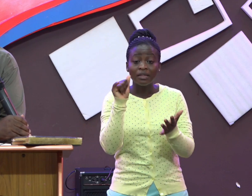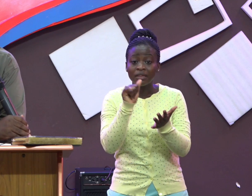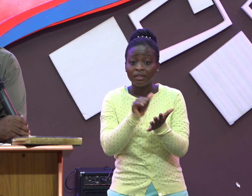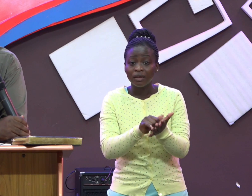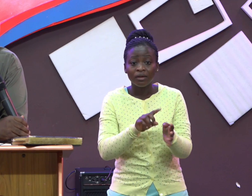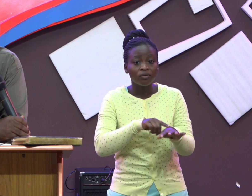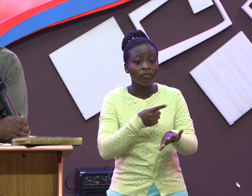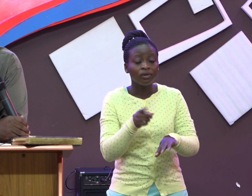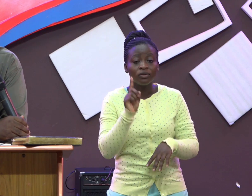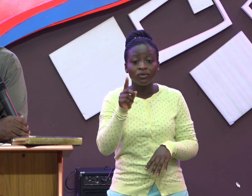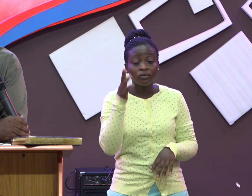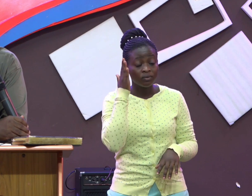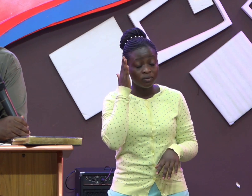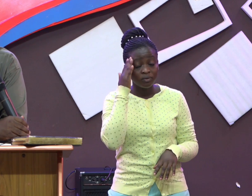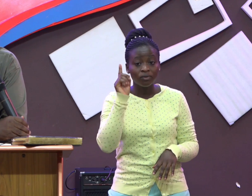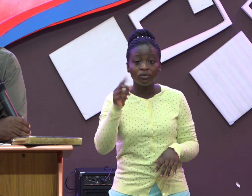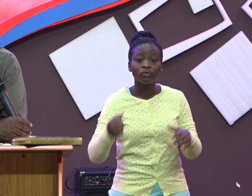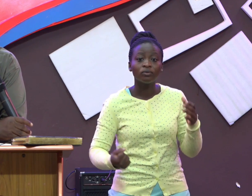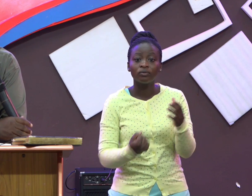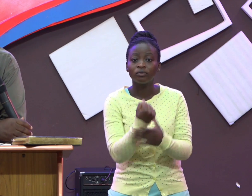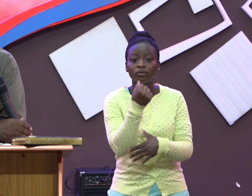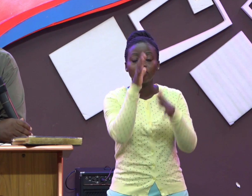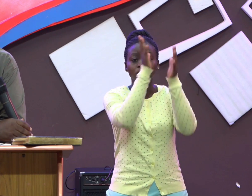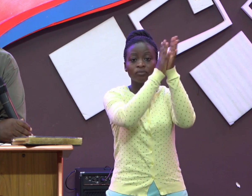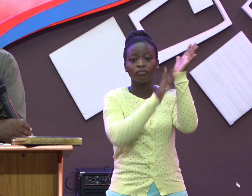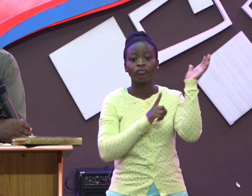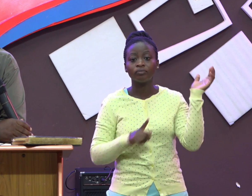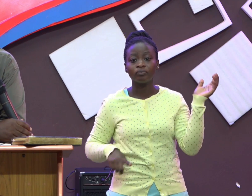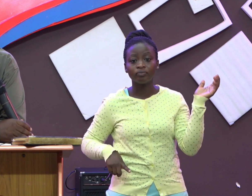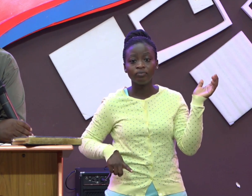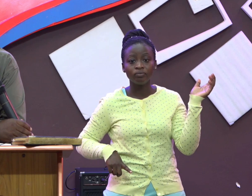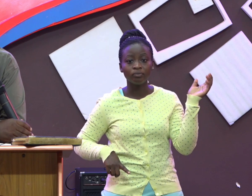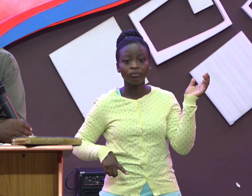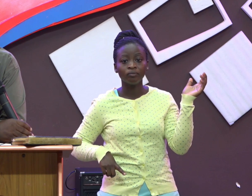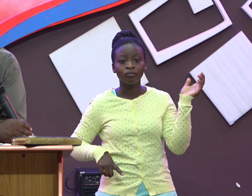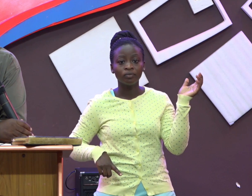Then you get to know that you're growing up. Praise the Lord.